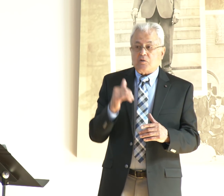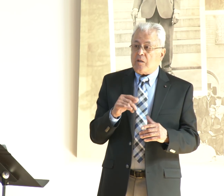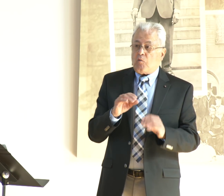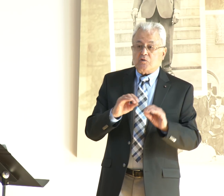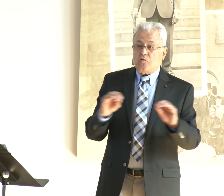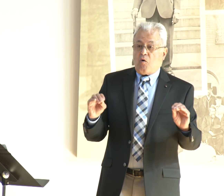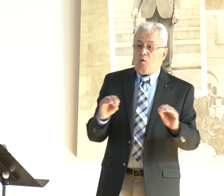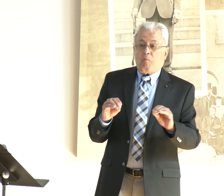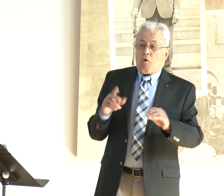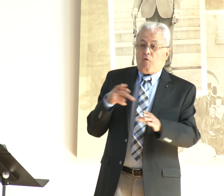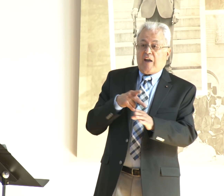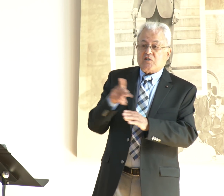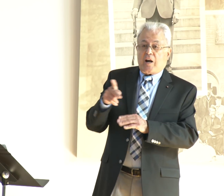Became a teacher,